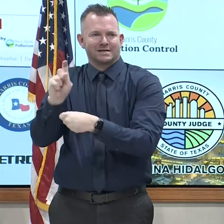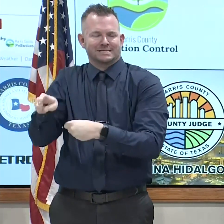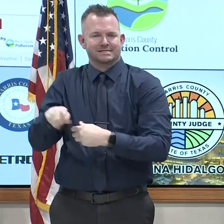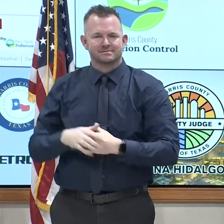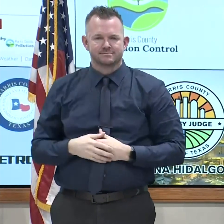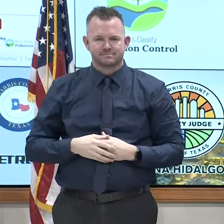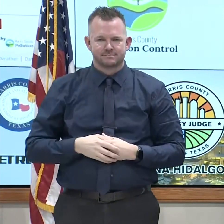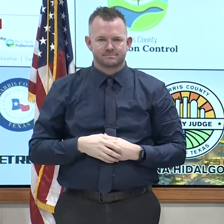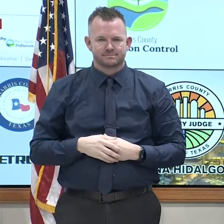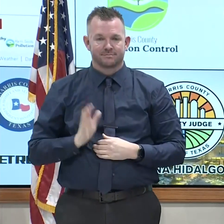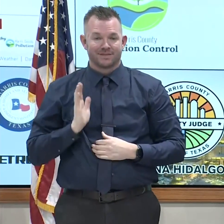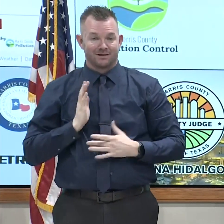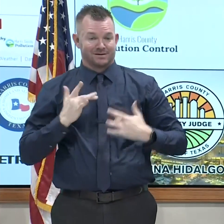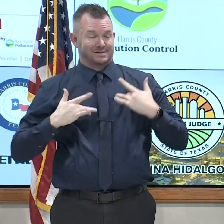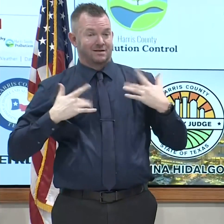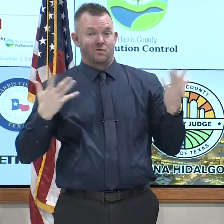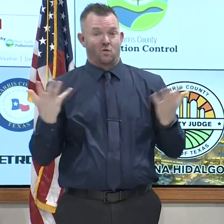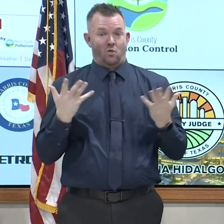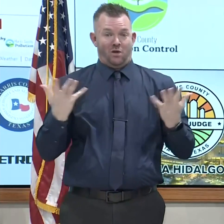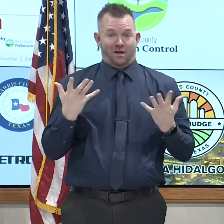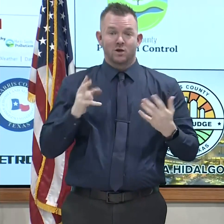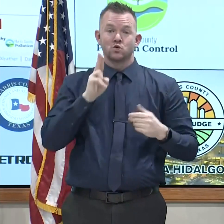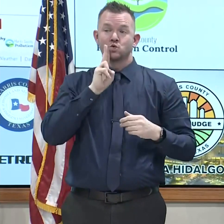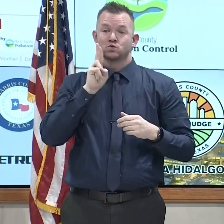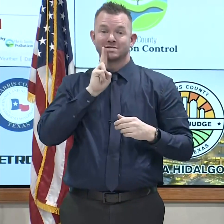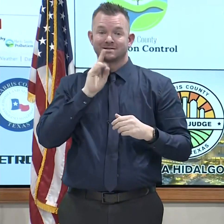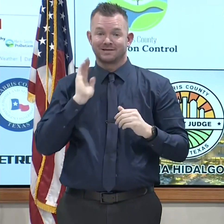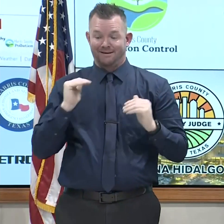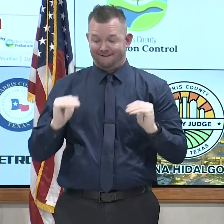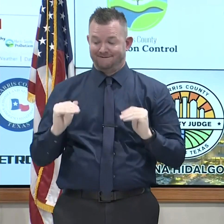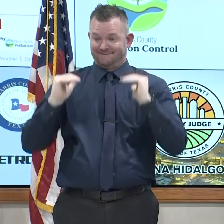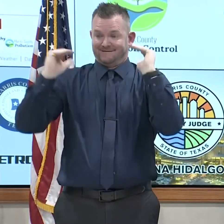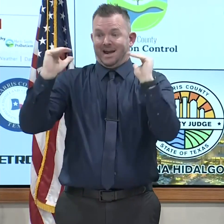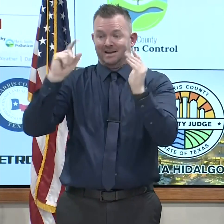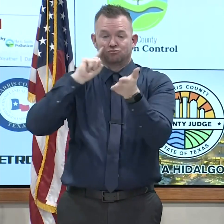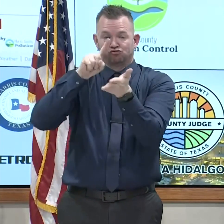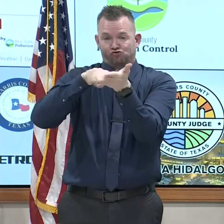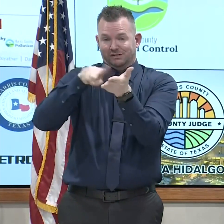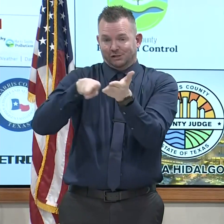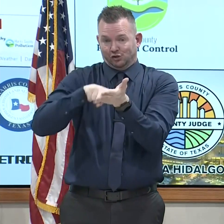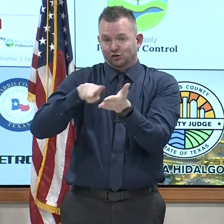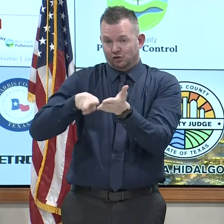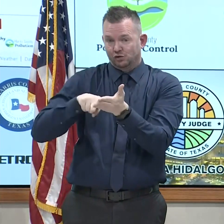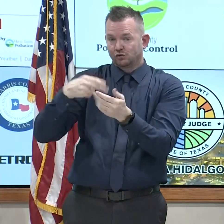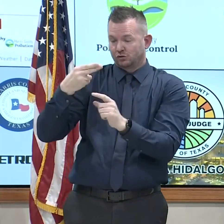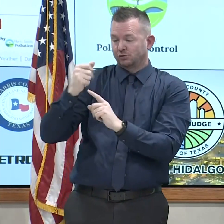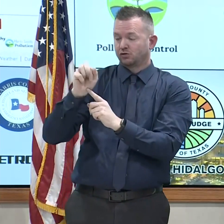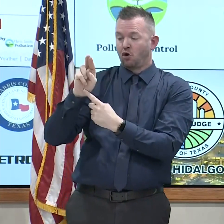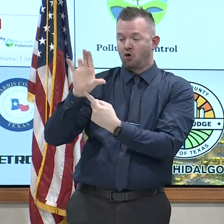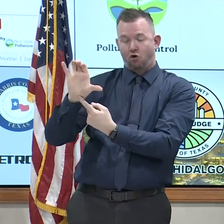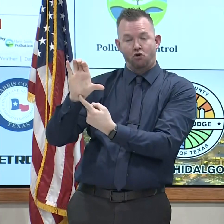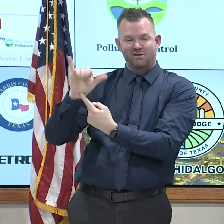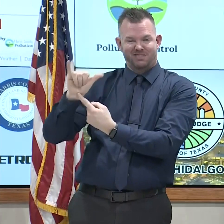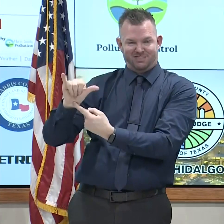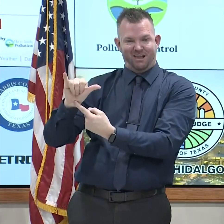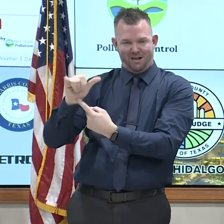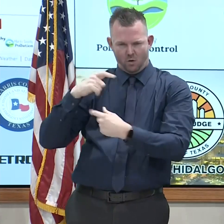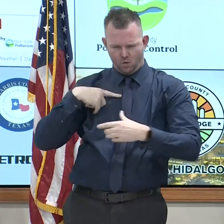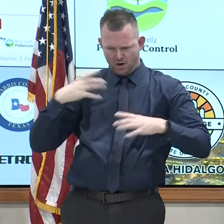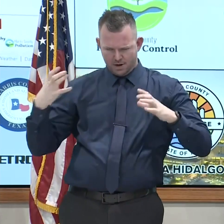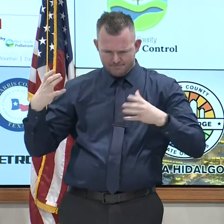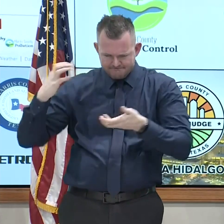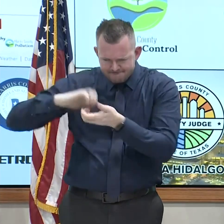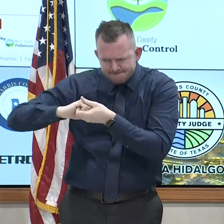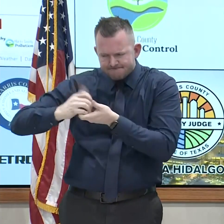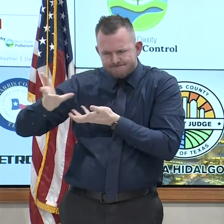HARC, for coming to the table for this innovative partnership. We would not have accepted the